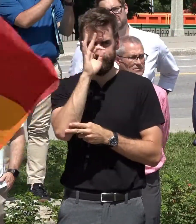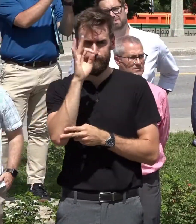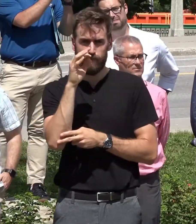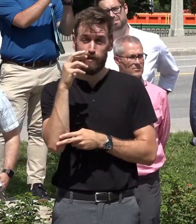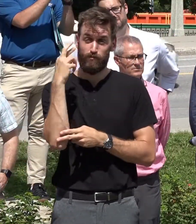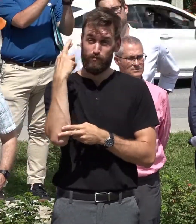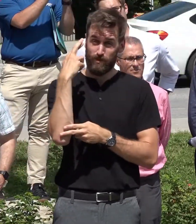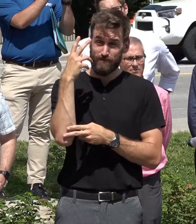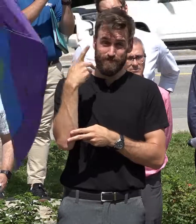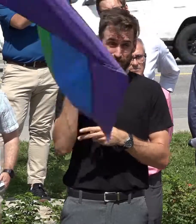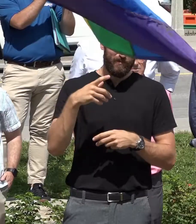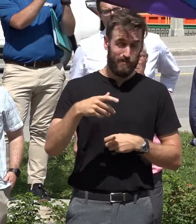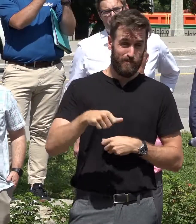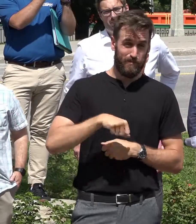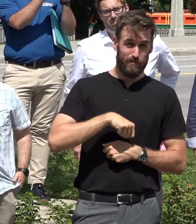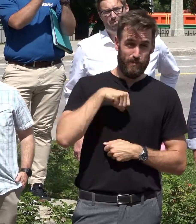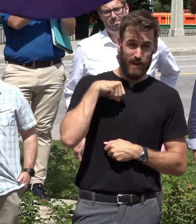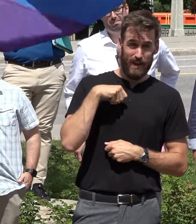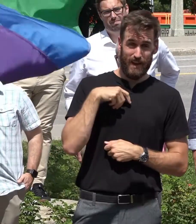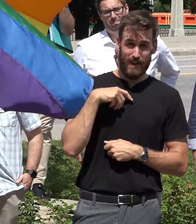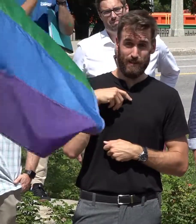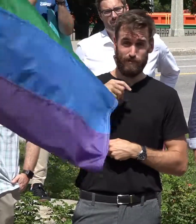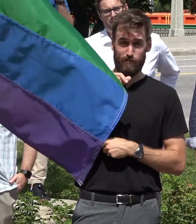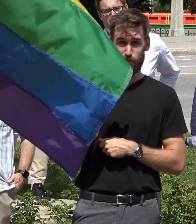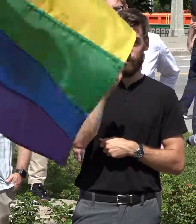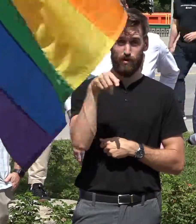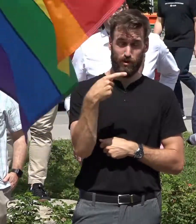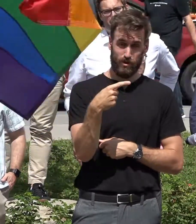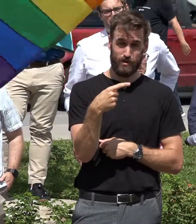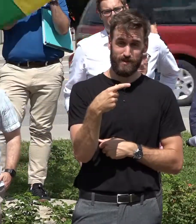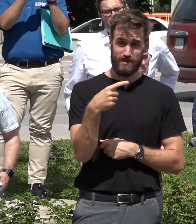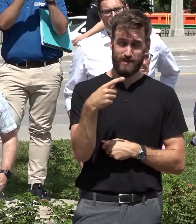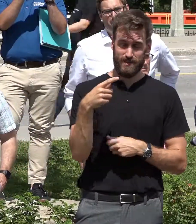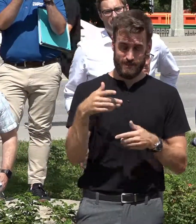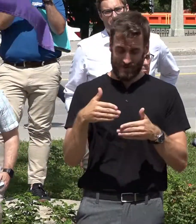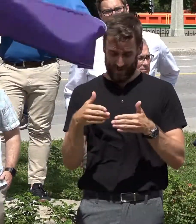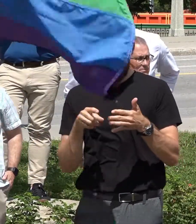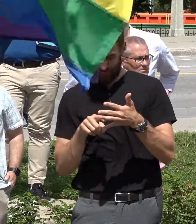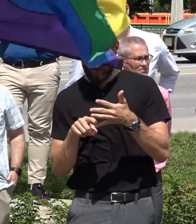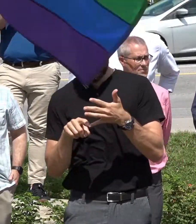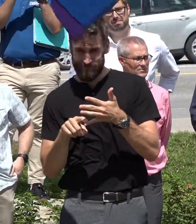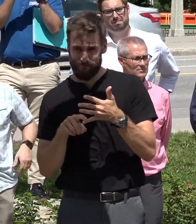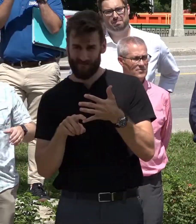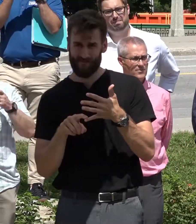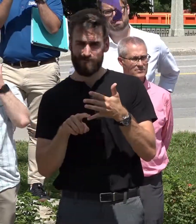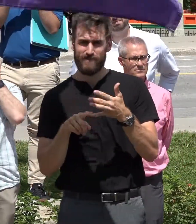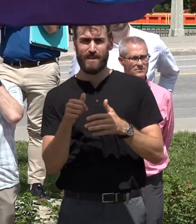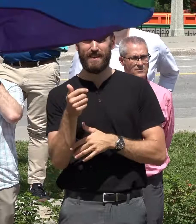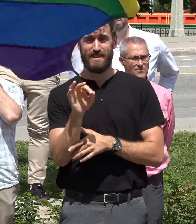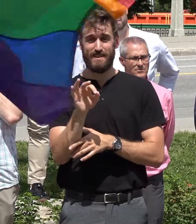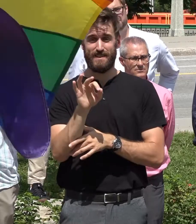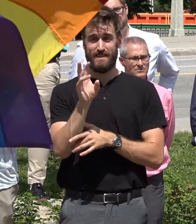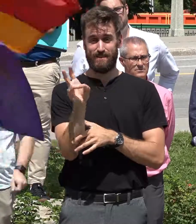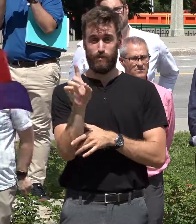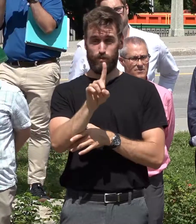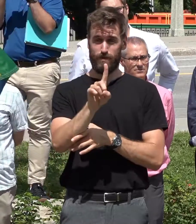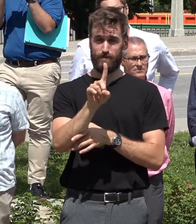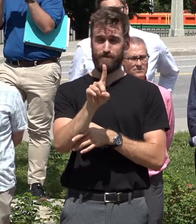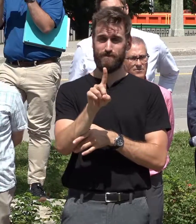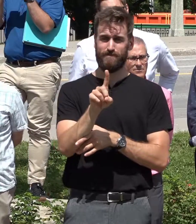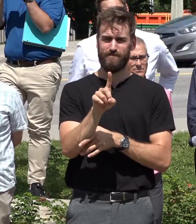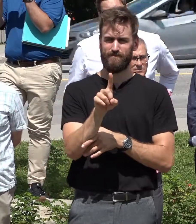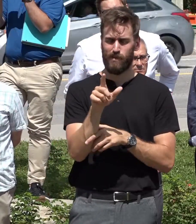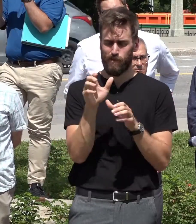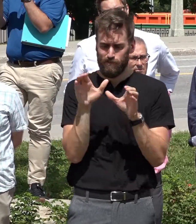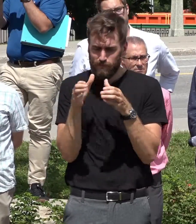Pride at the end of August is because in 1971, a small group of queer and trans activists stood on the steps